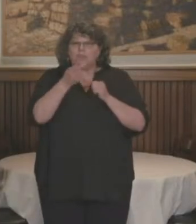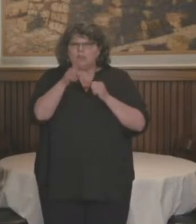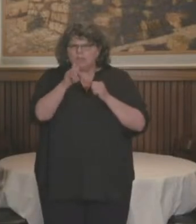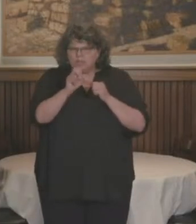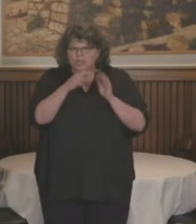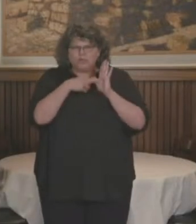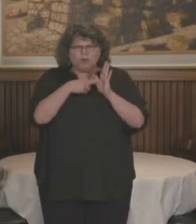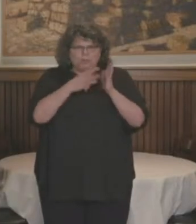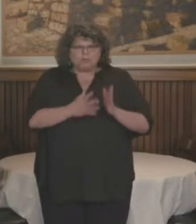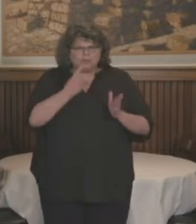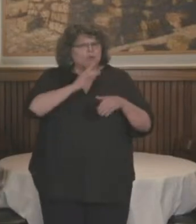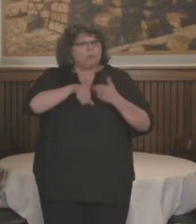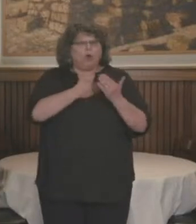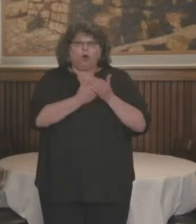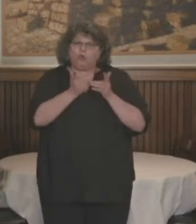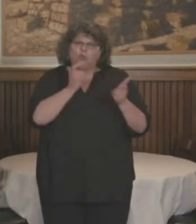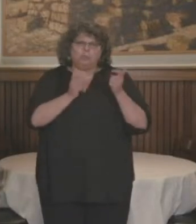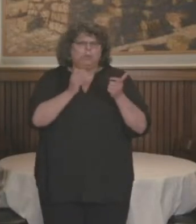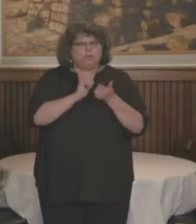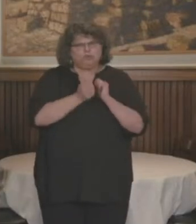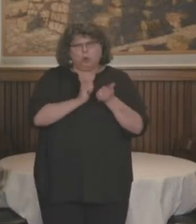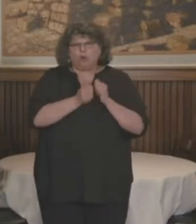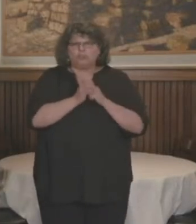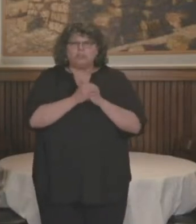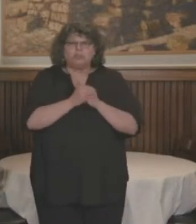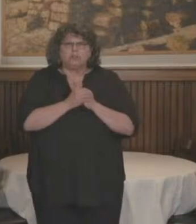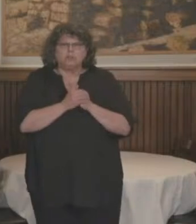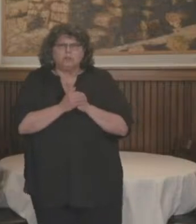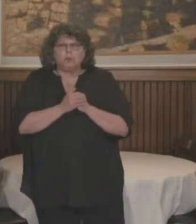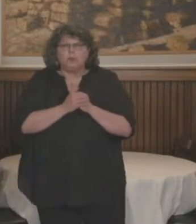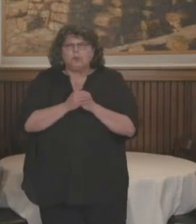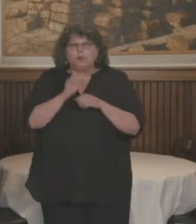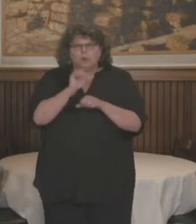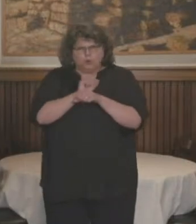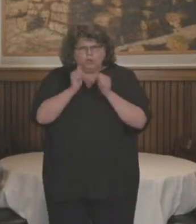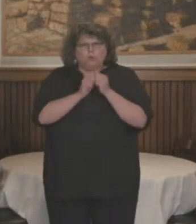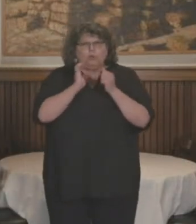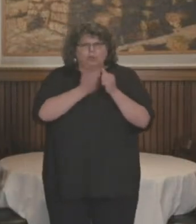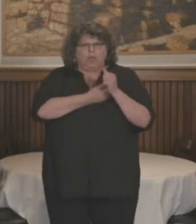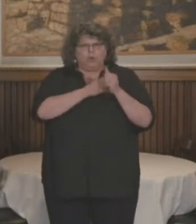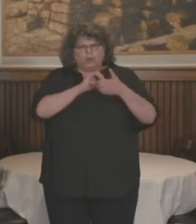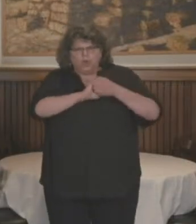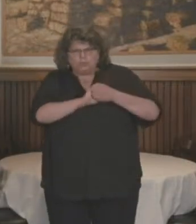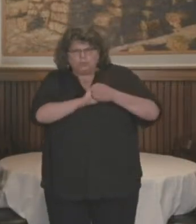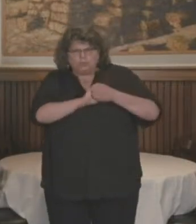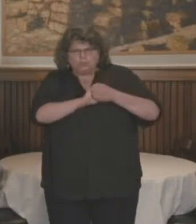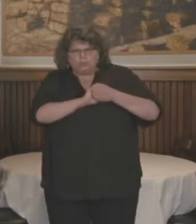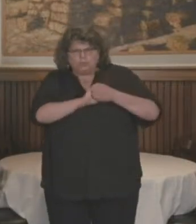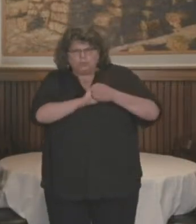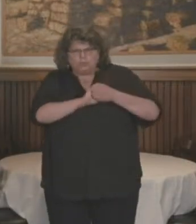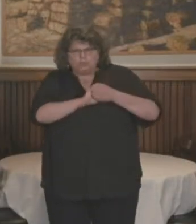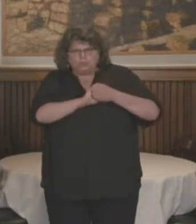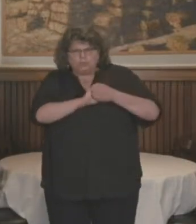Representatives from all the major league sports and working with our collaborative through the Western.